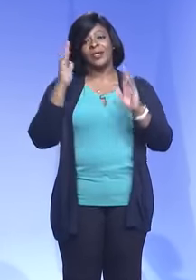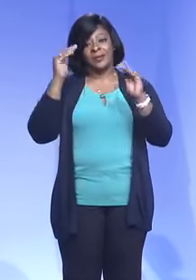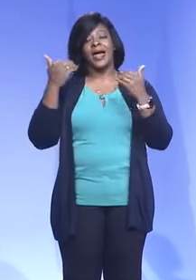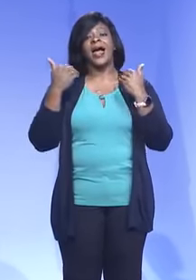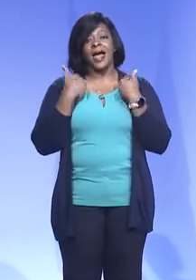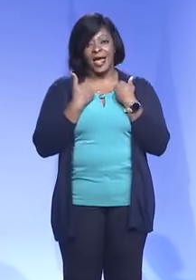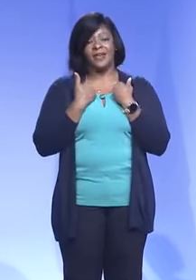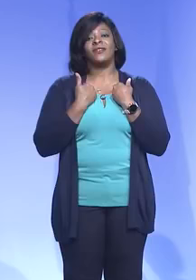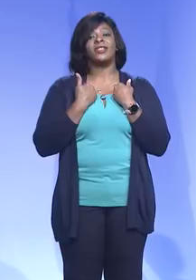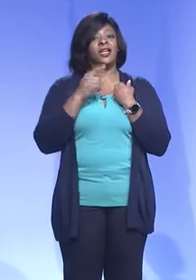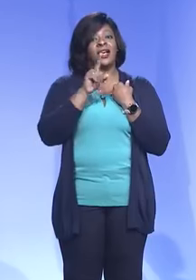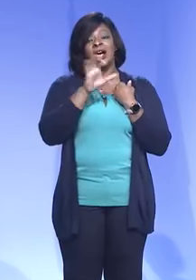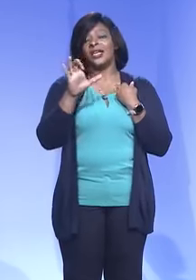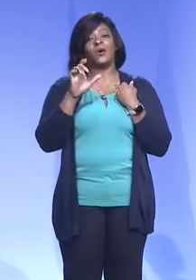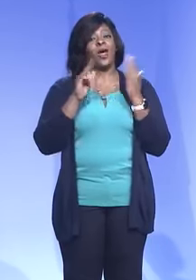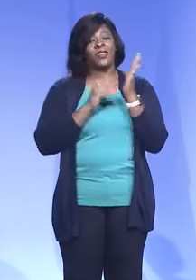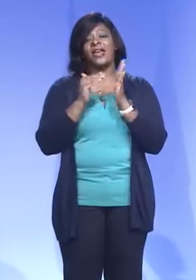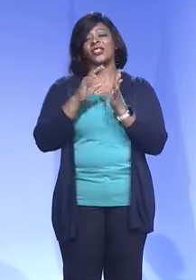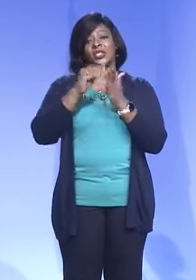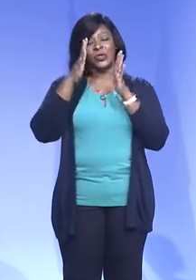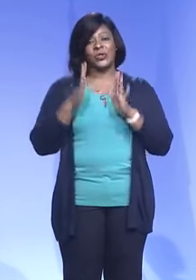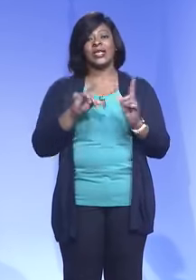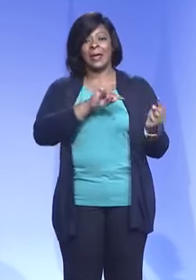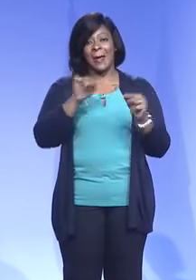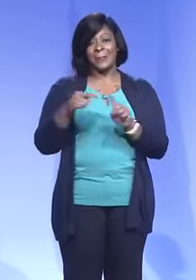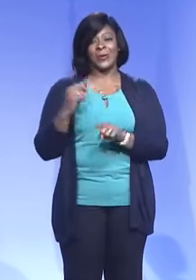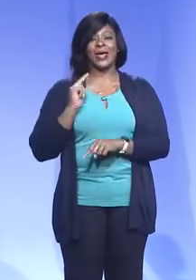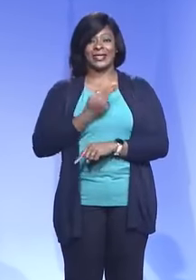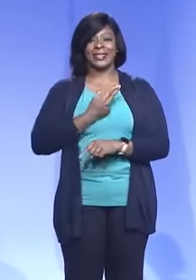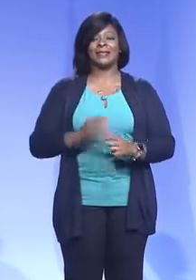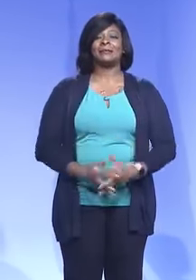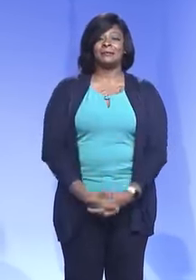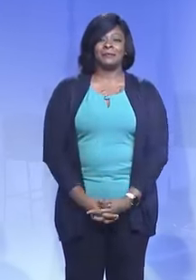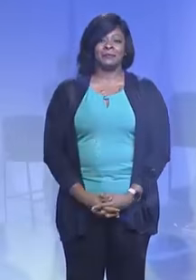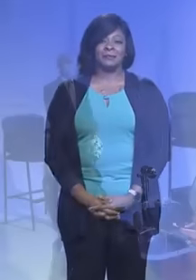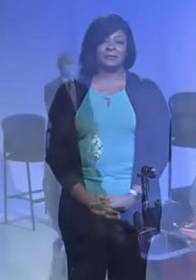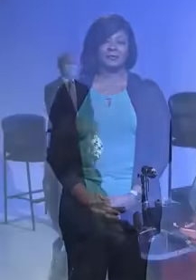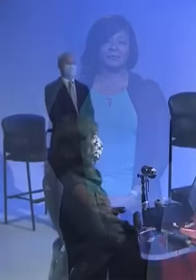have hundreds, even thousands of students to come to us.